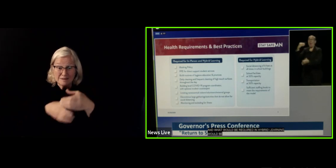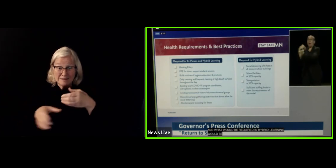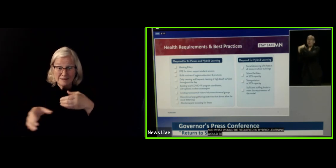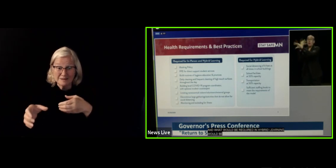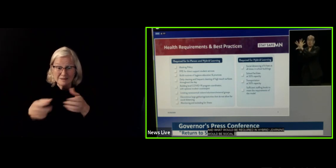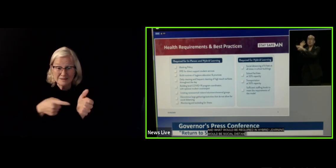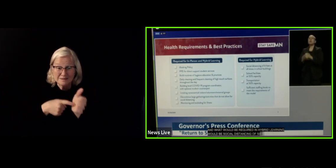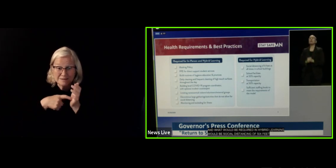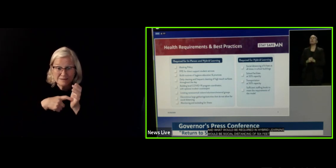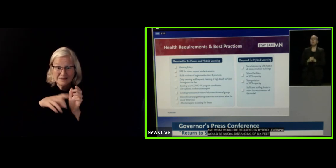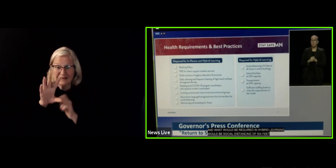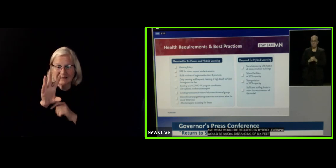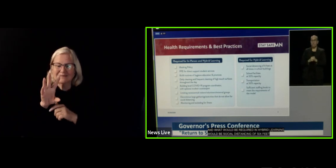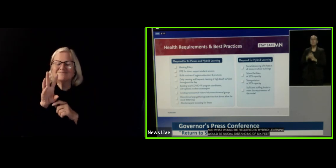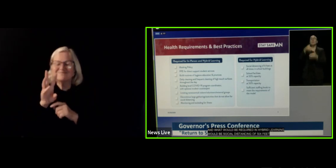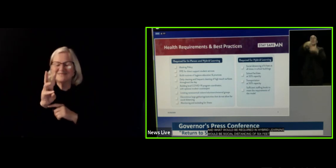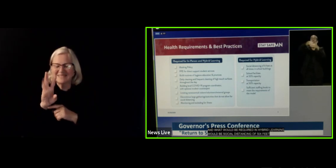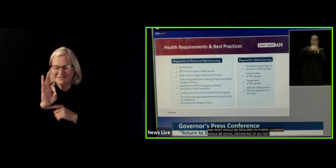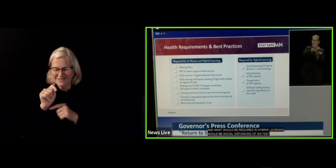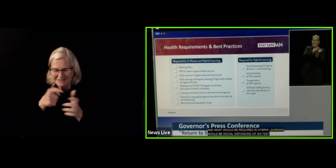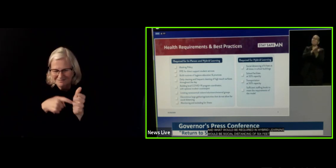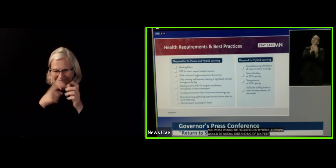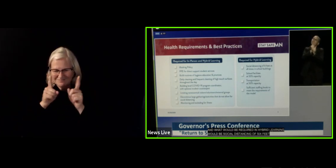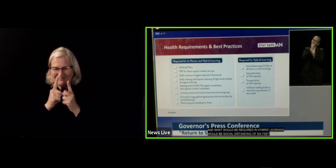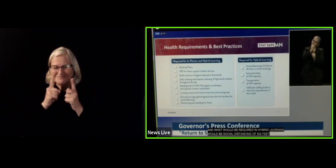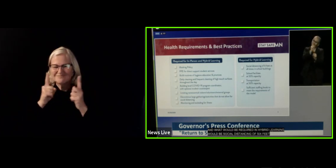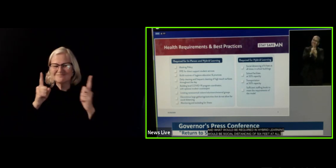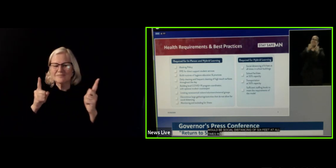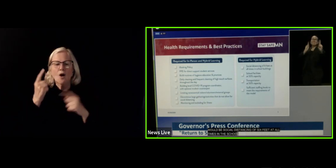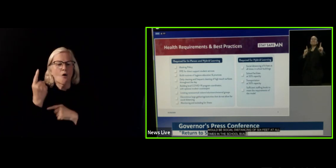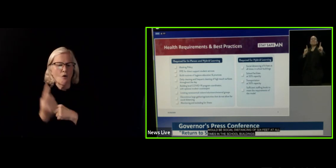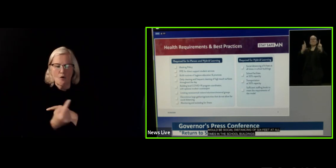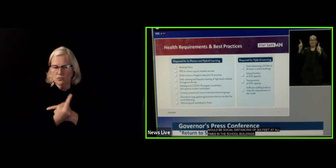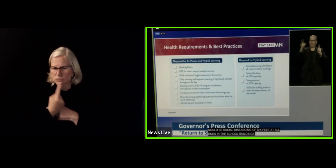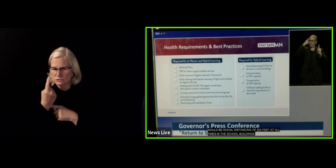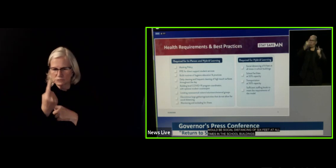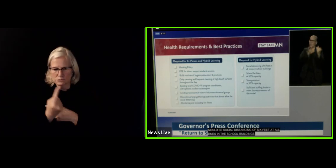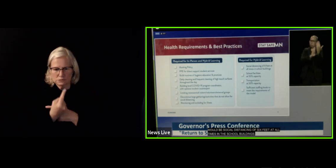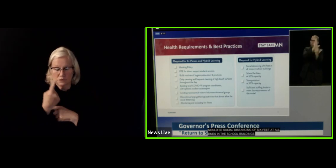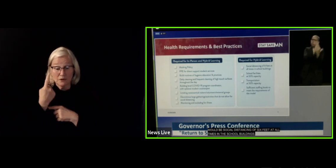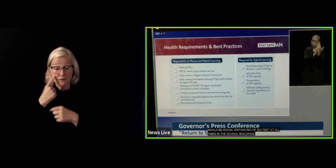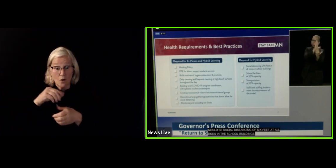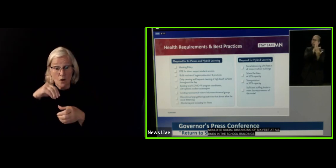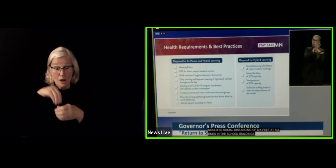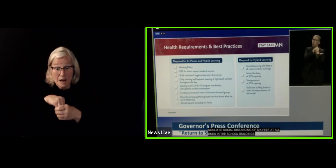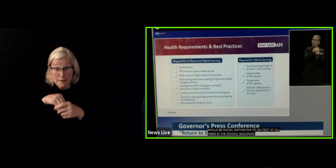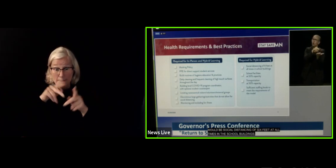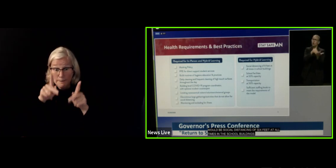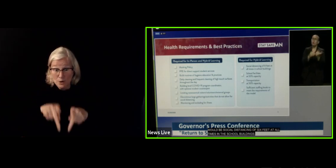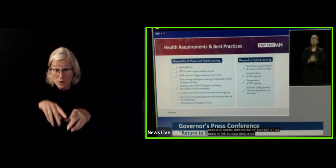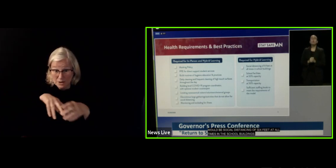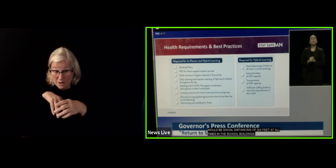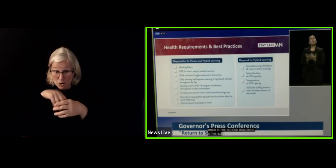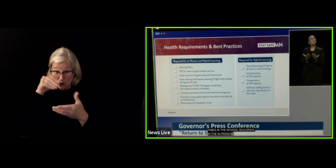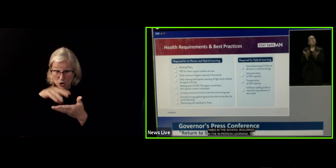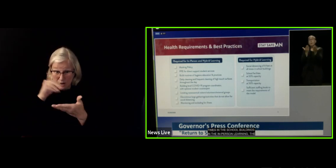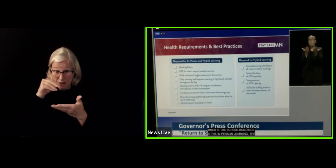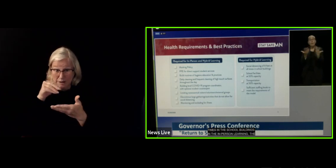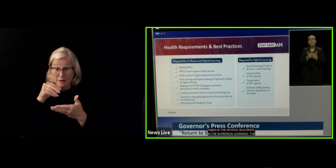school buildings. In the in-person learning, the recommendation and the requirement is distance